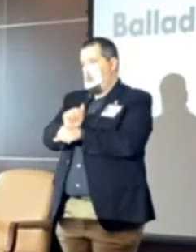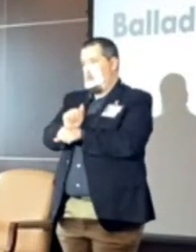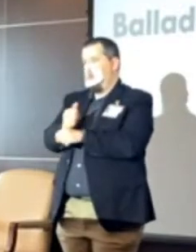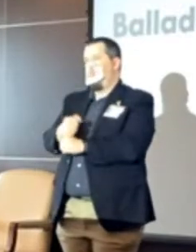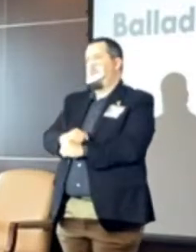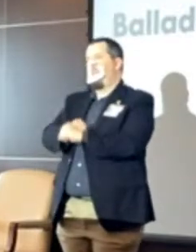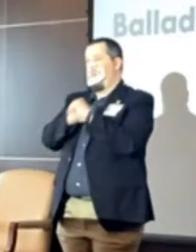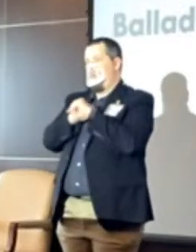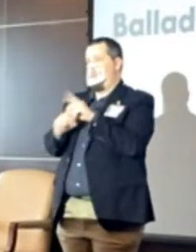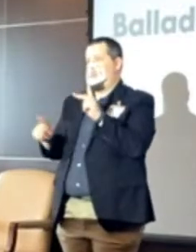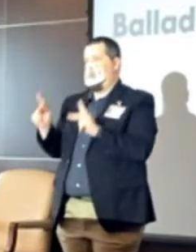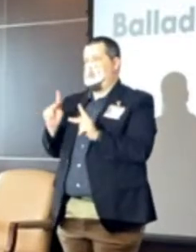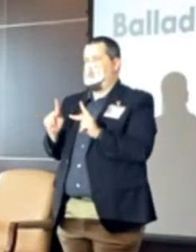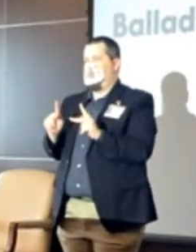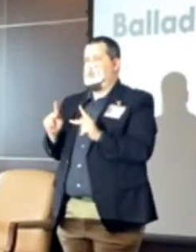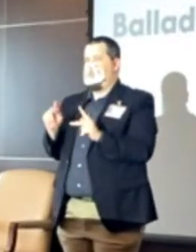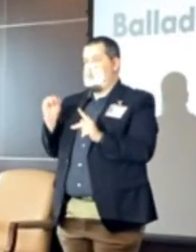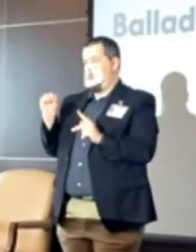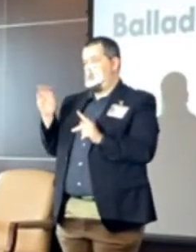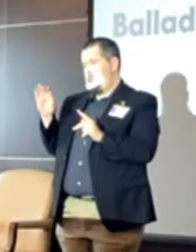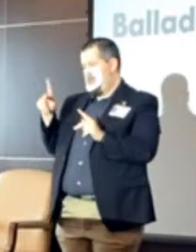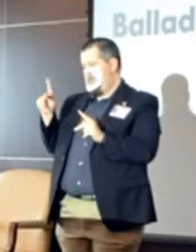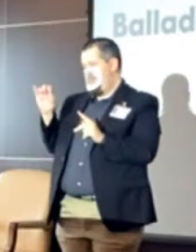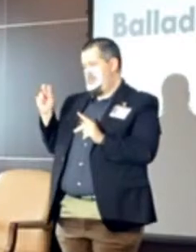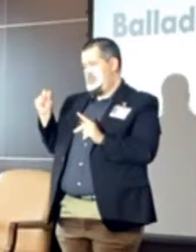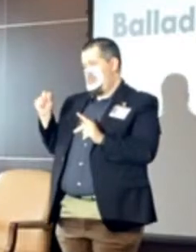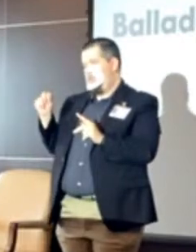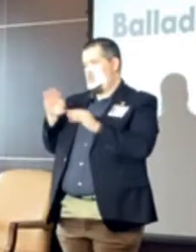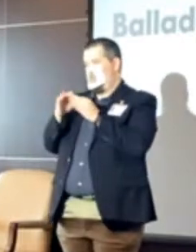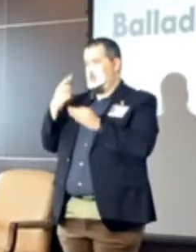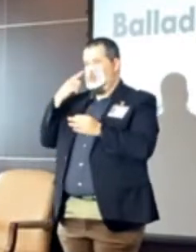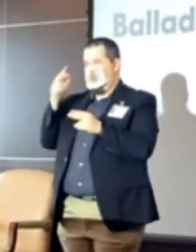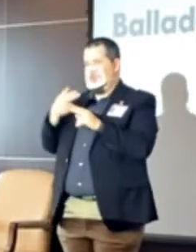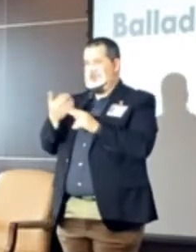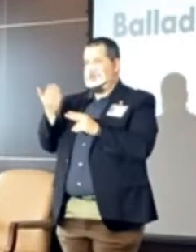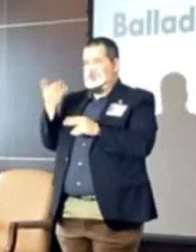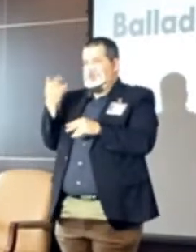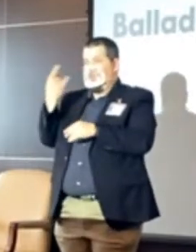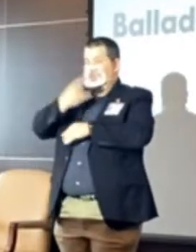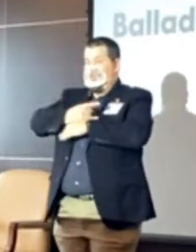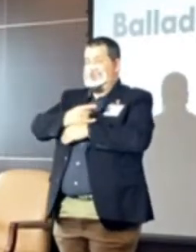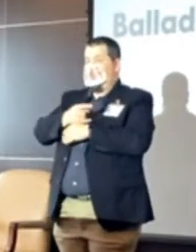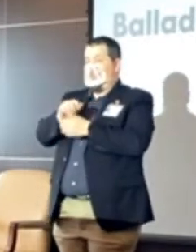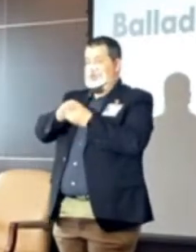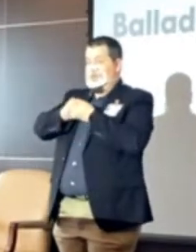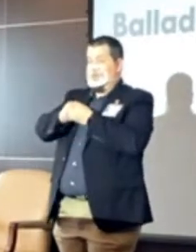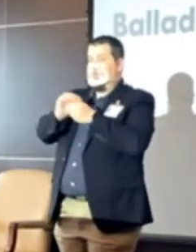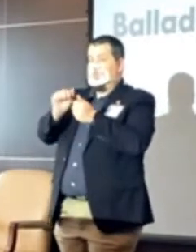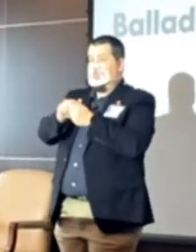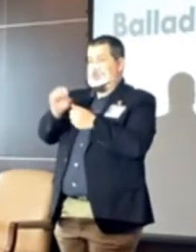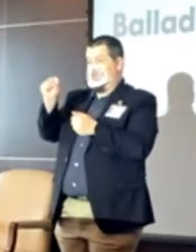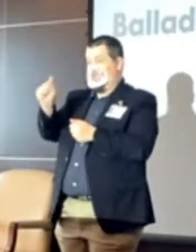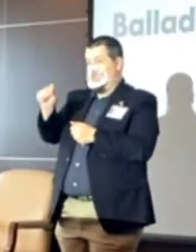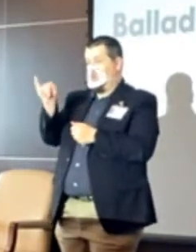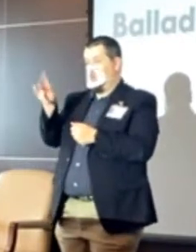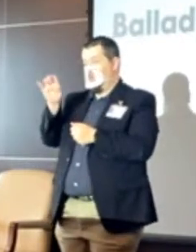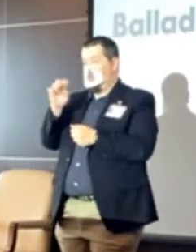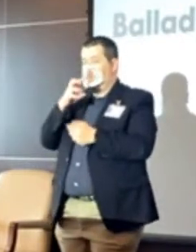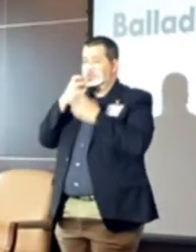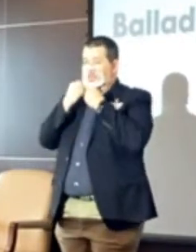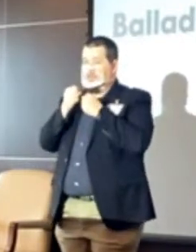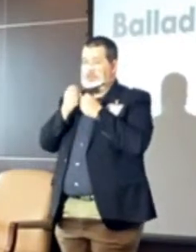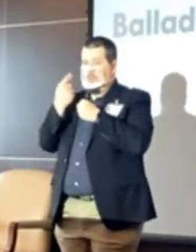It protects people like the McClellan family that we heard about earlier today. Our partnership with St. Jude is very precious to